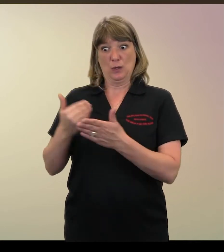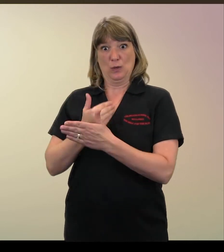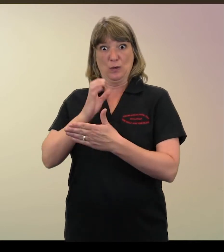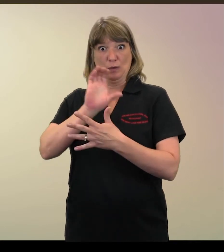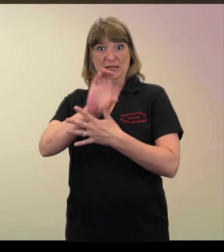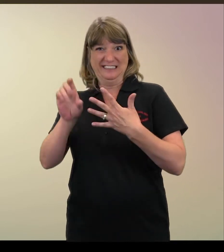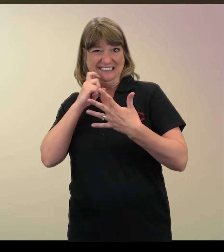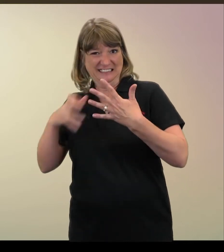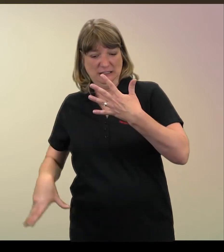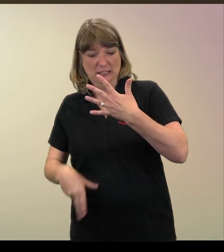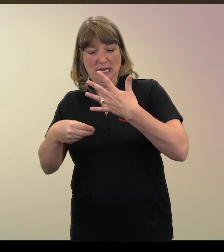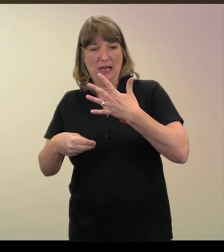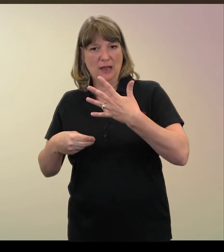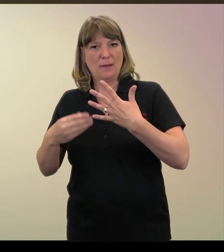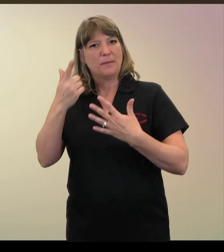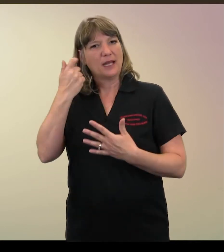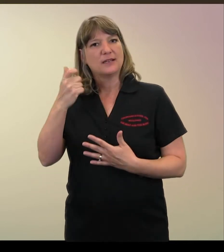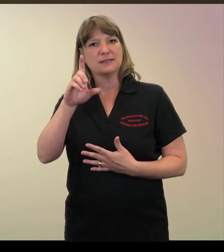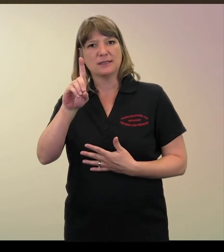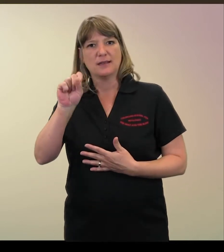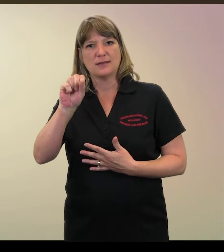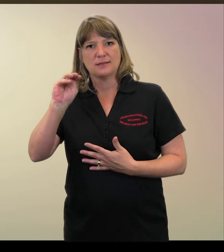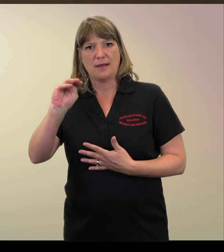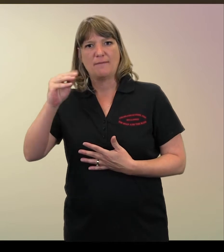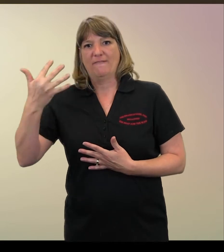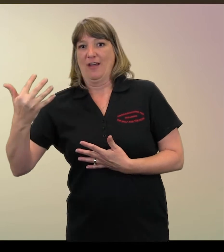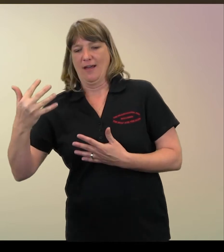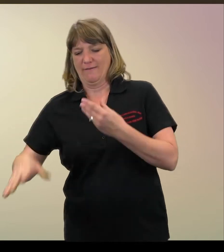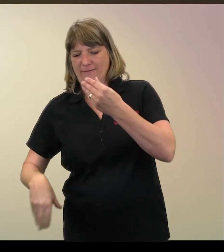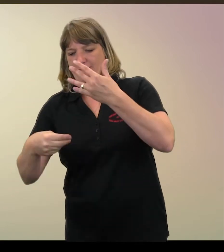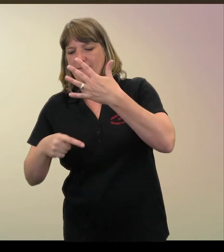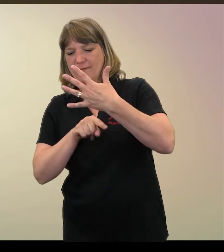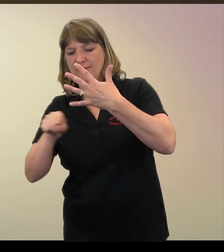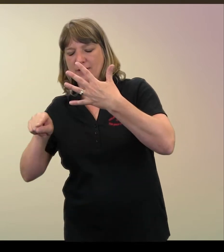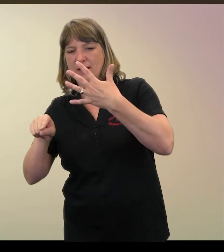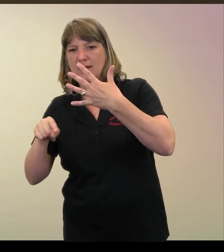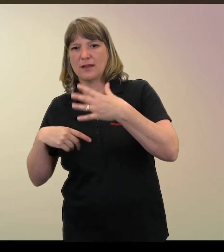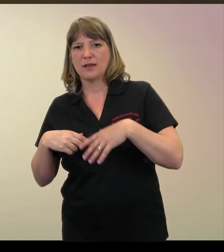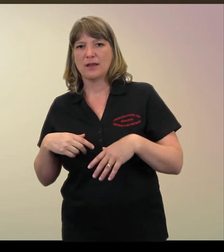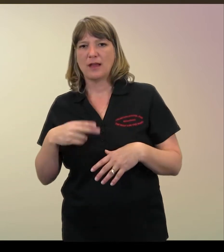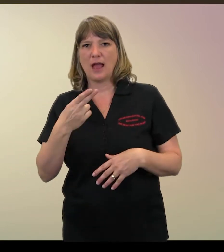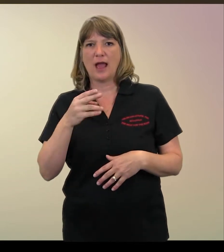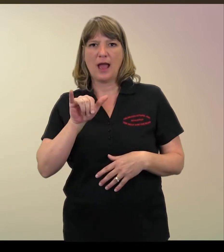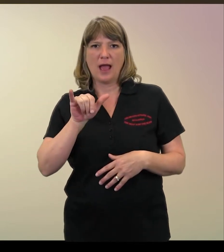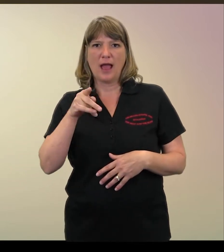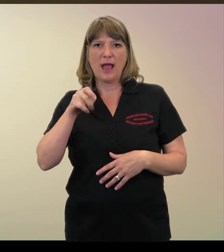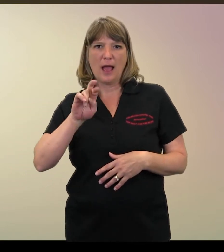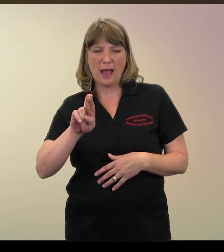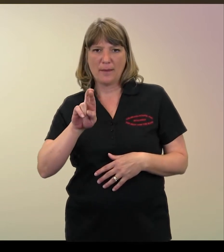a newer criteria that was added with this revision of the DSM-V are